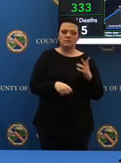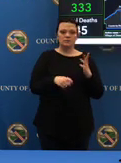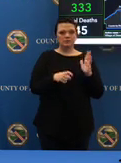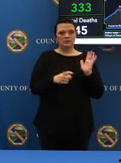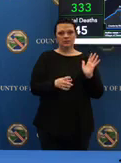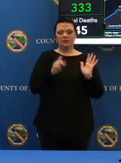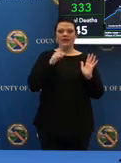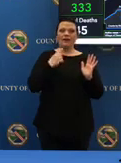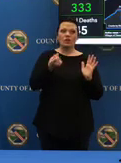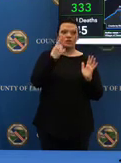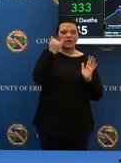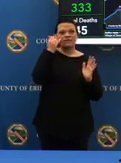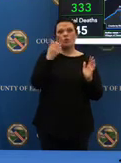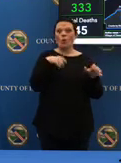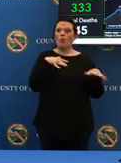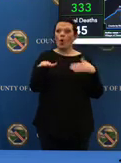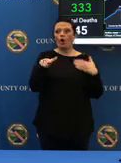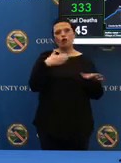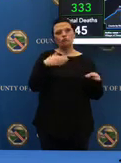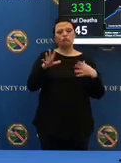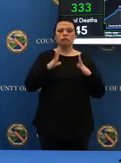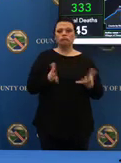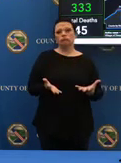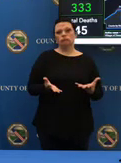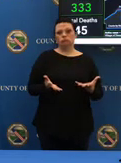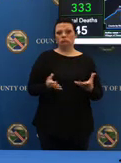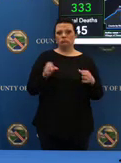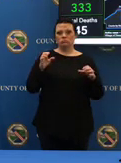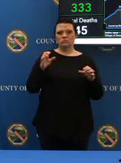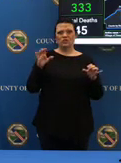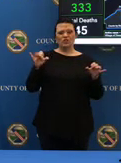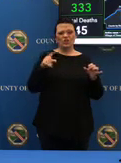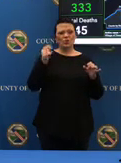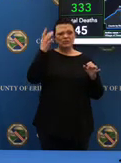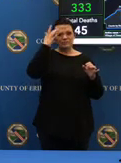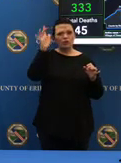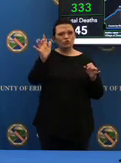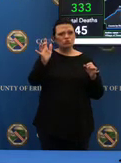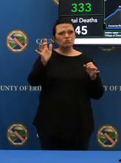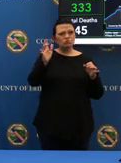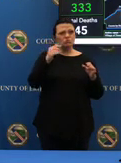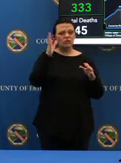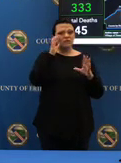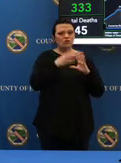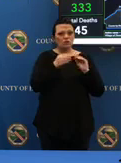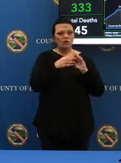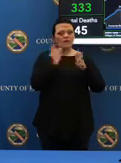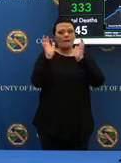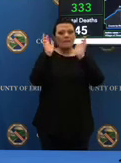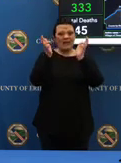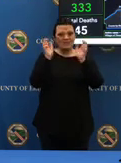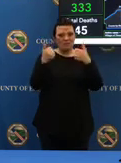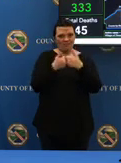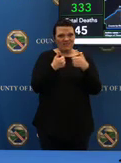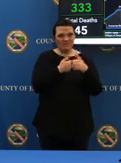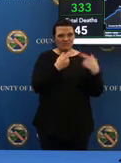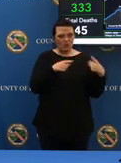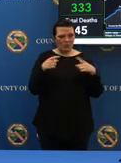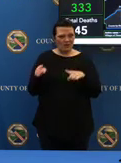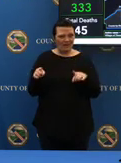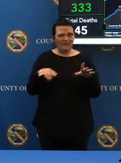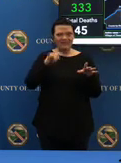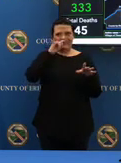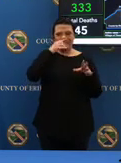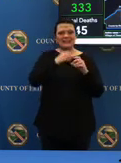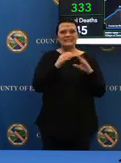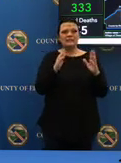I understand if you want to go for a walk, that's fine, but do it smartly. We've heard stories of basketball games that were going on, of kids